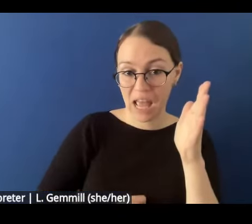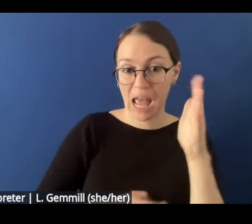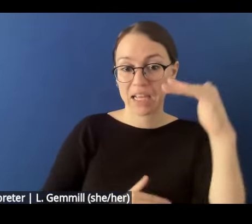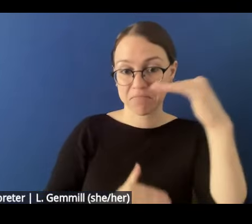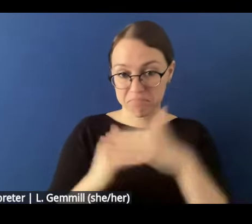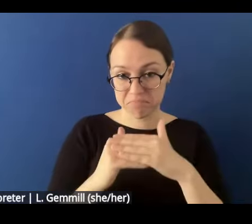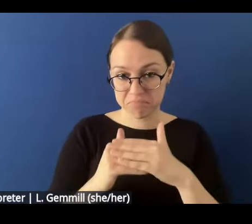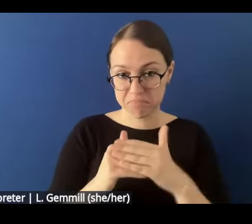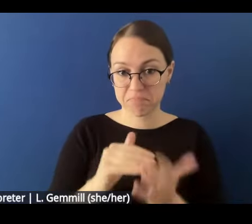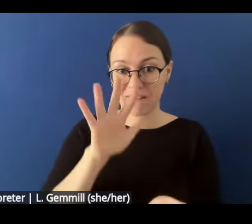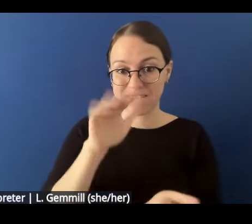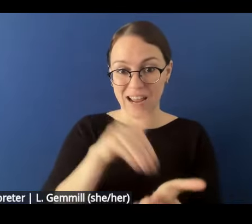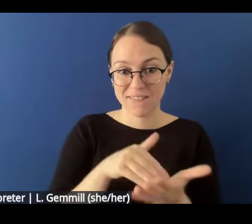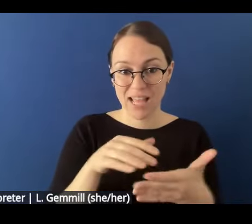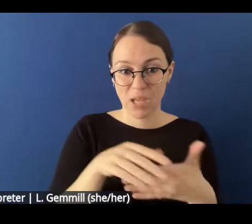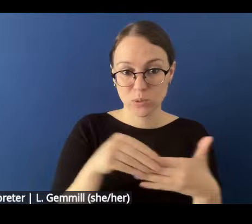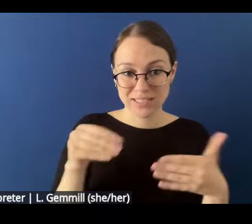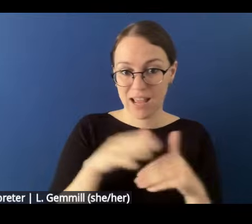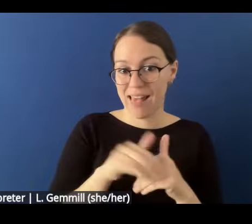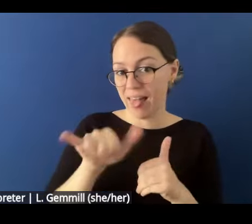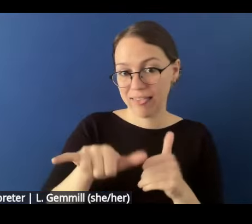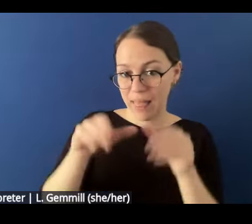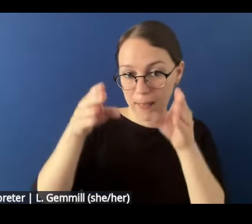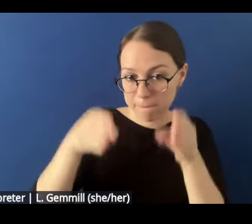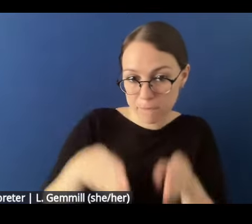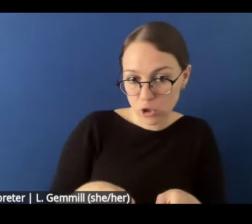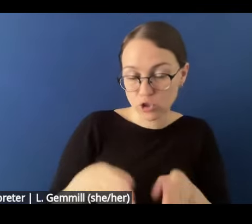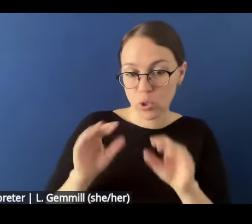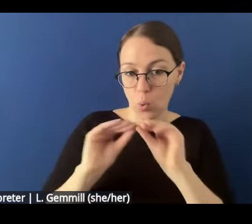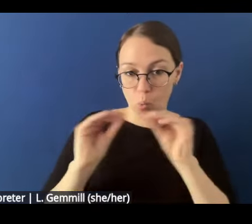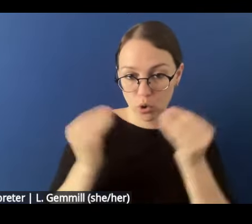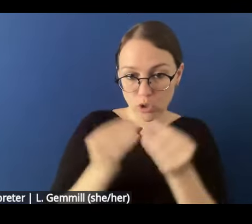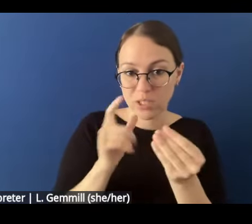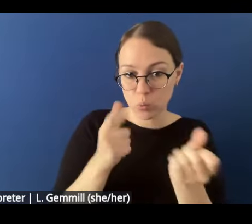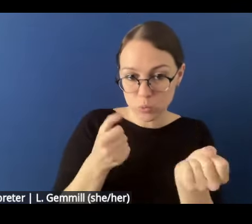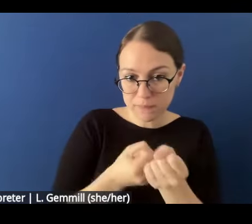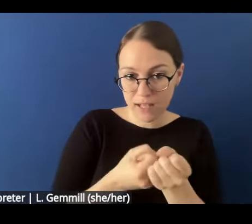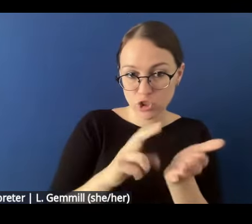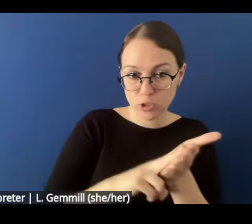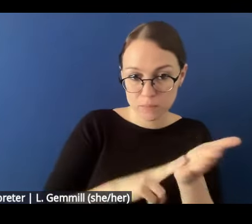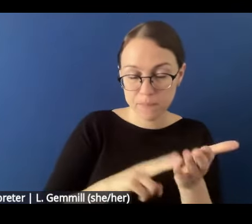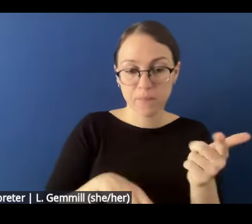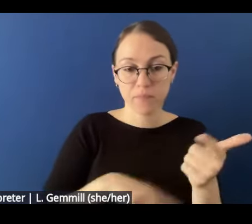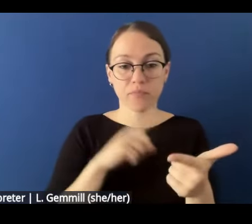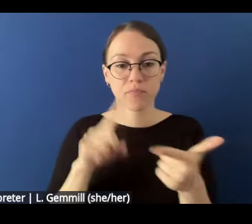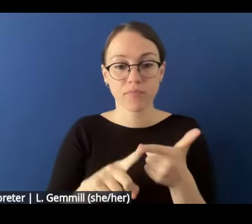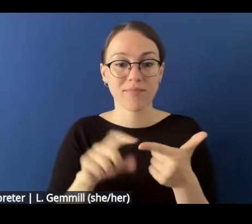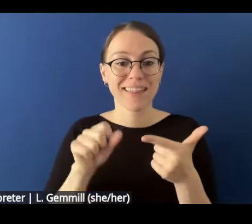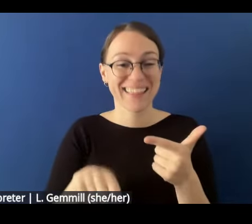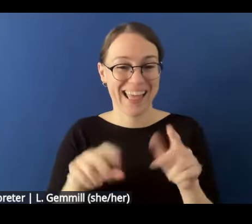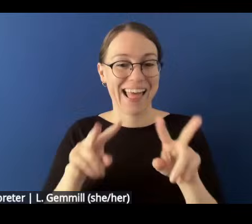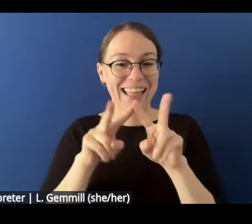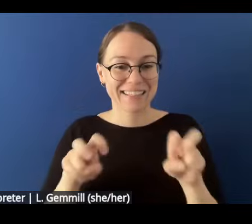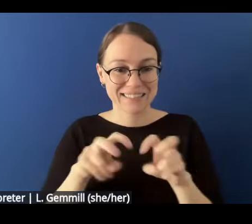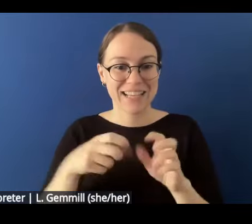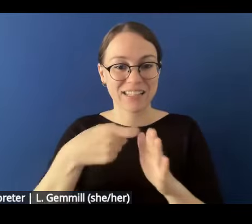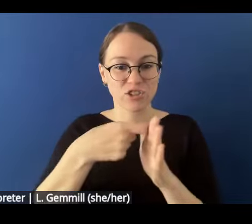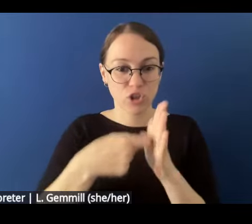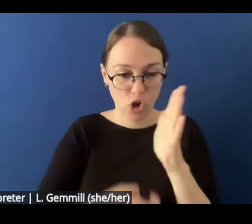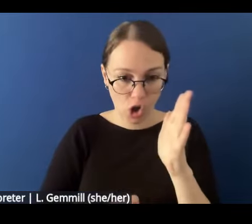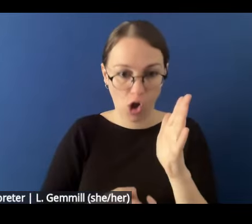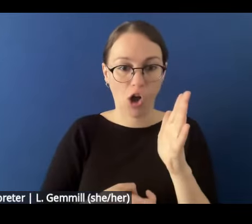the organization or person sponsoring the petition drive. It can assess the cost of canvassing the petitions on the organization